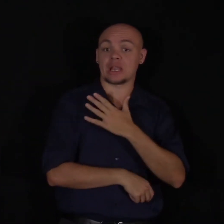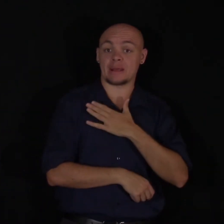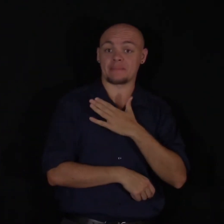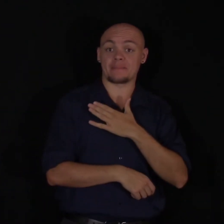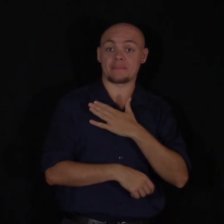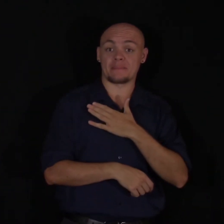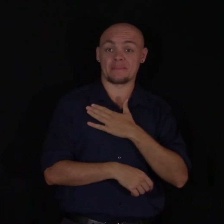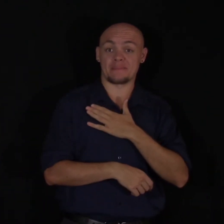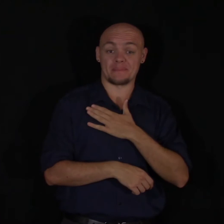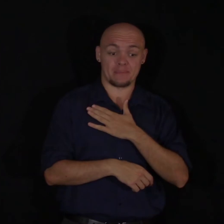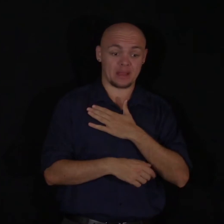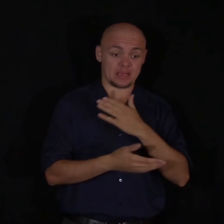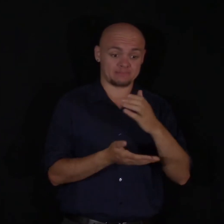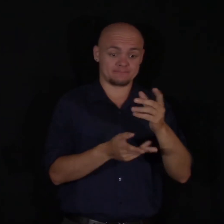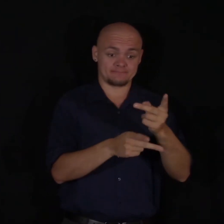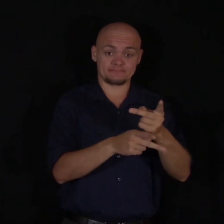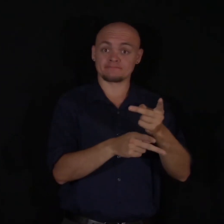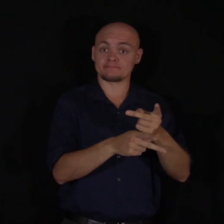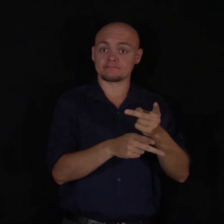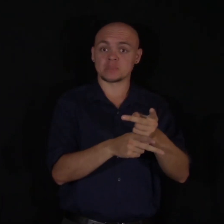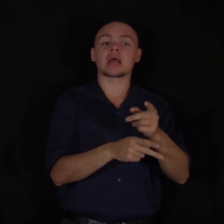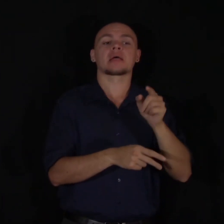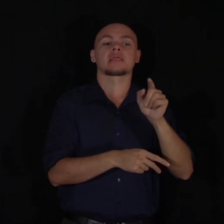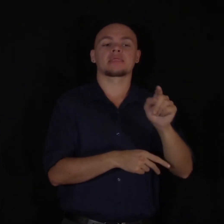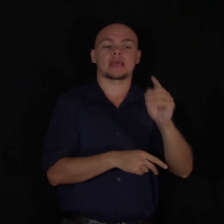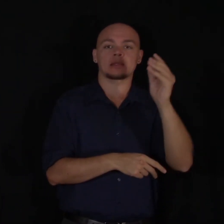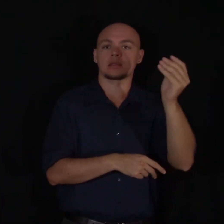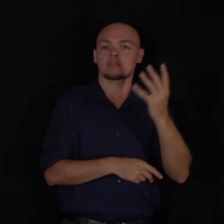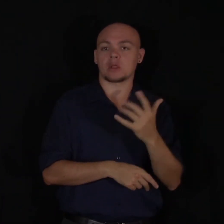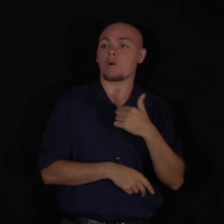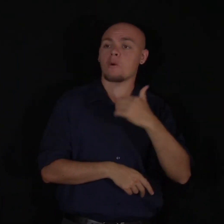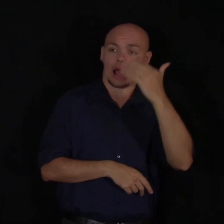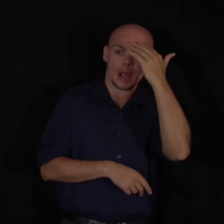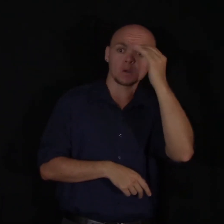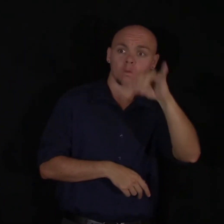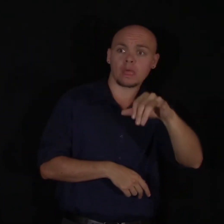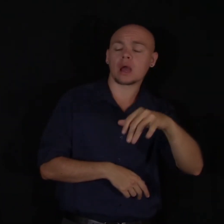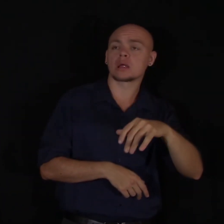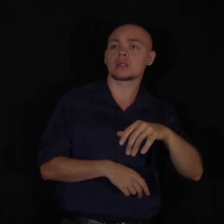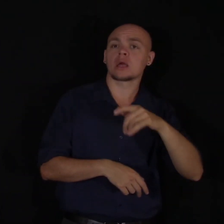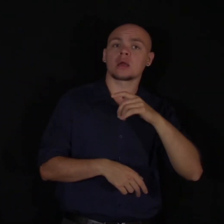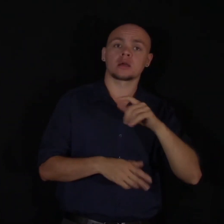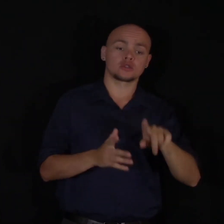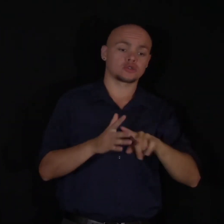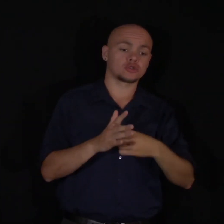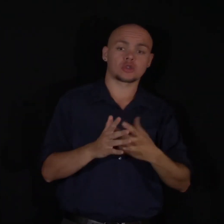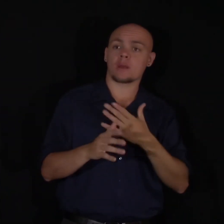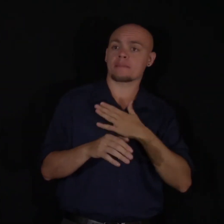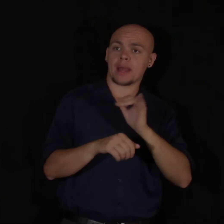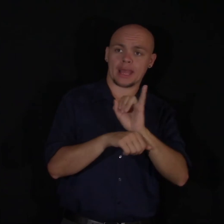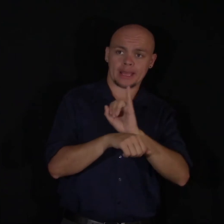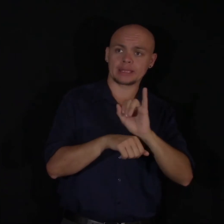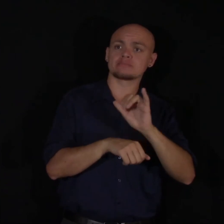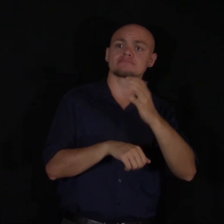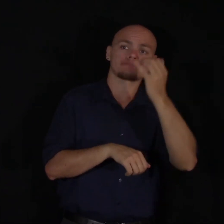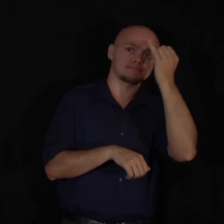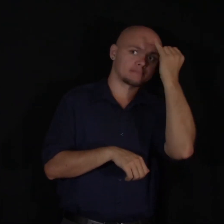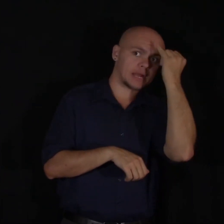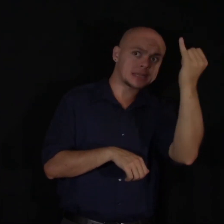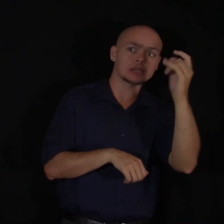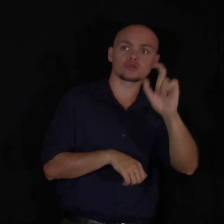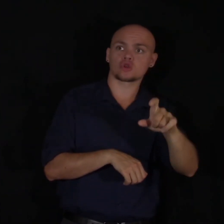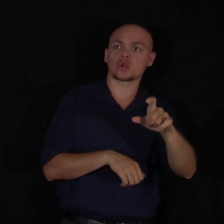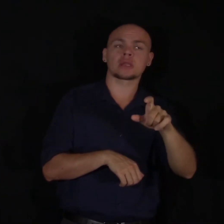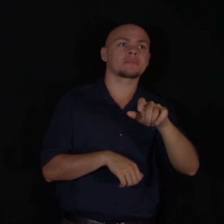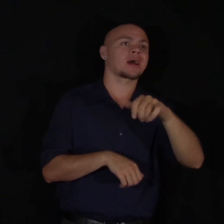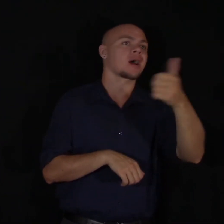practice. Businessmen and entrepreneurs and artists saying to me, "I knew it. I knew I should have launched my idea into the marketplace, but I didn't, and now somebody